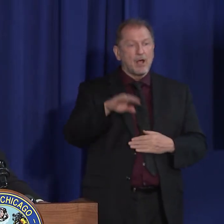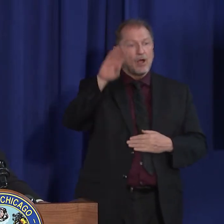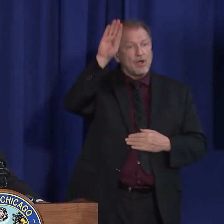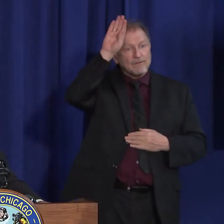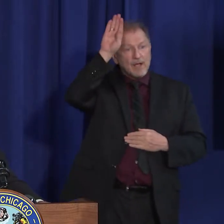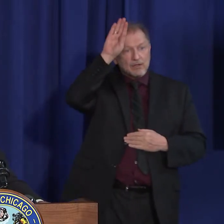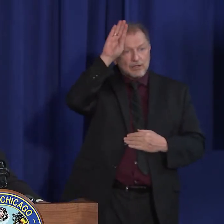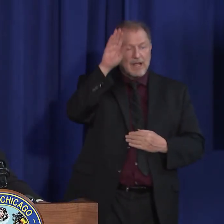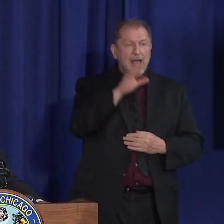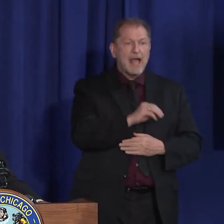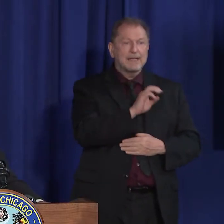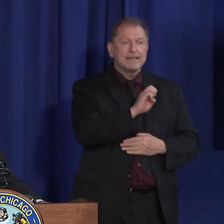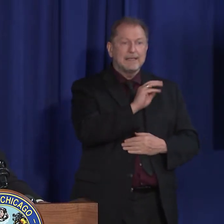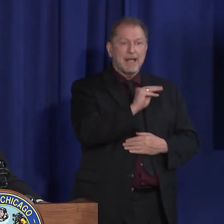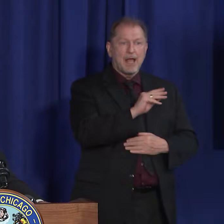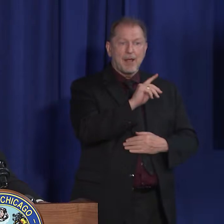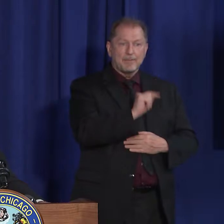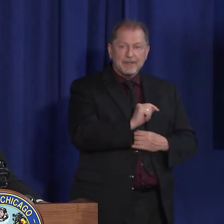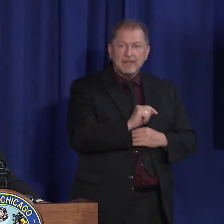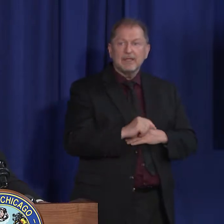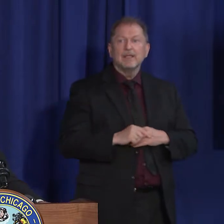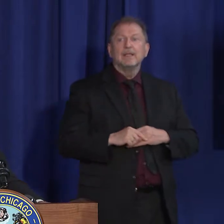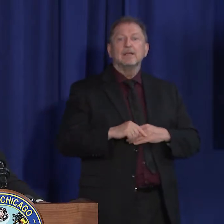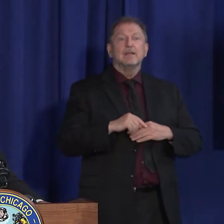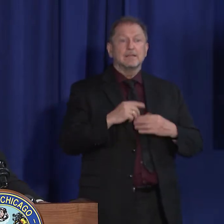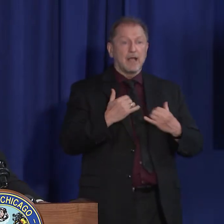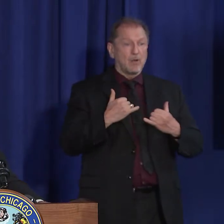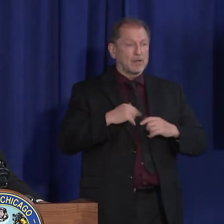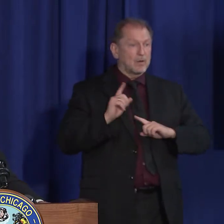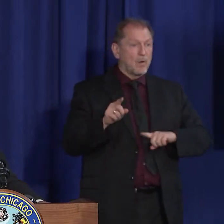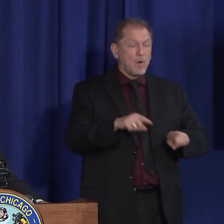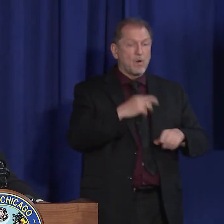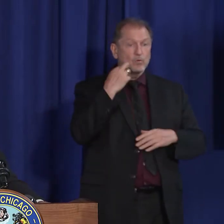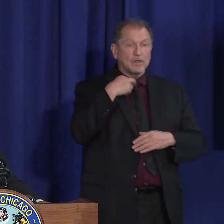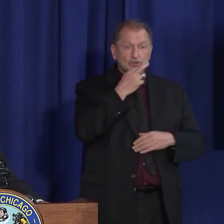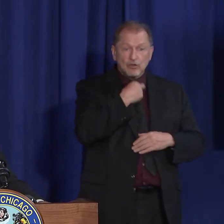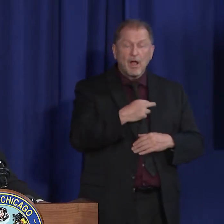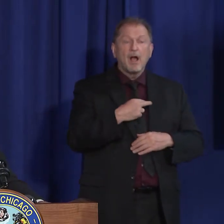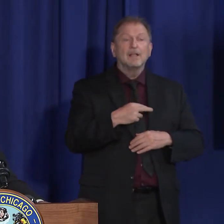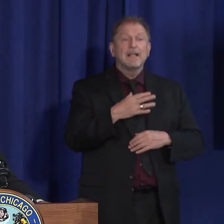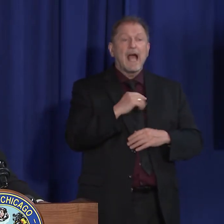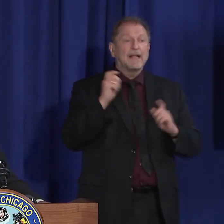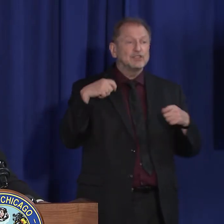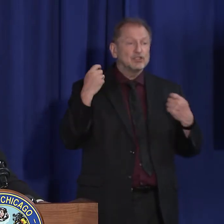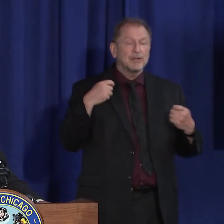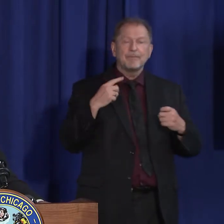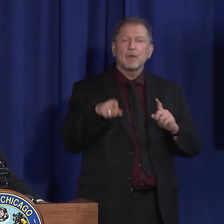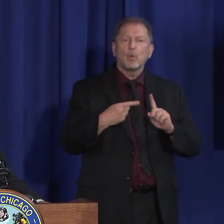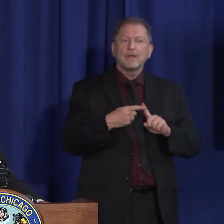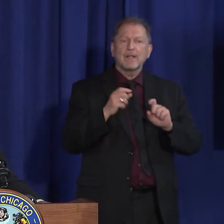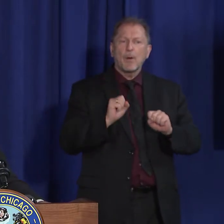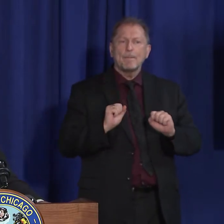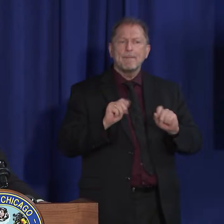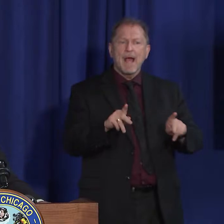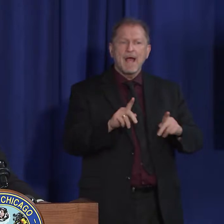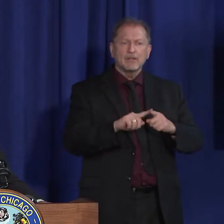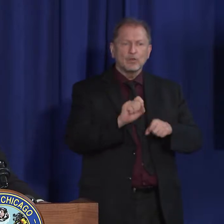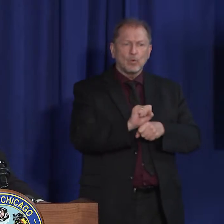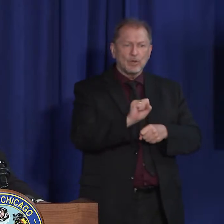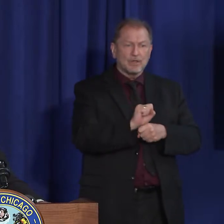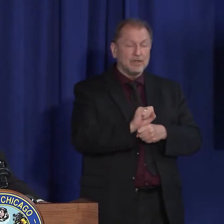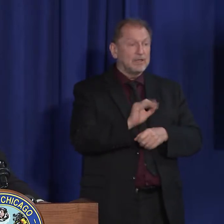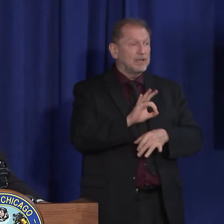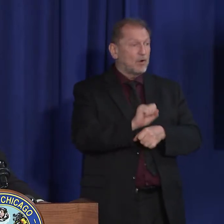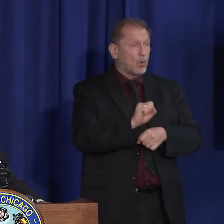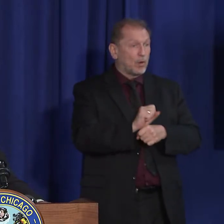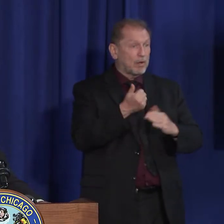EMT as of February 28th can go to restaurants and go to gyms, when can they get back to work? If you're an employee of the